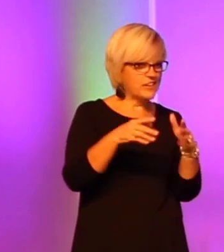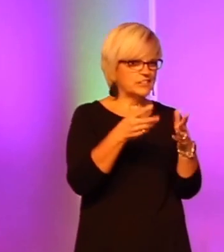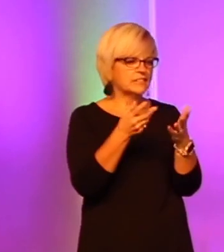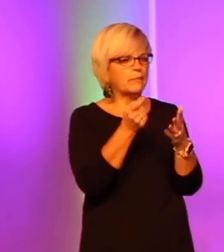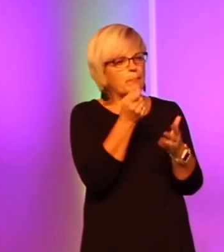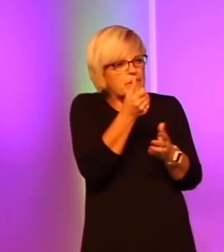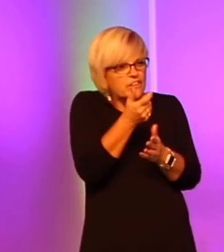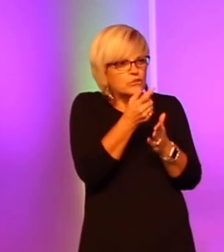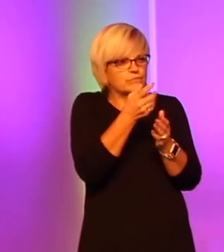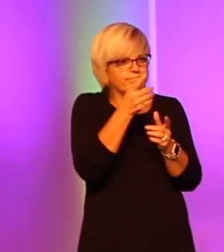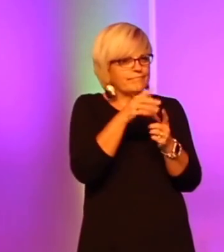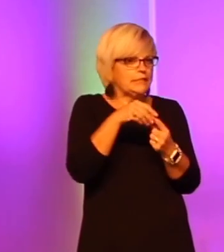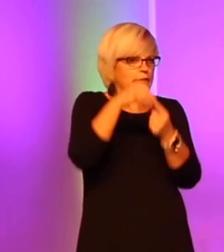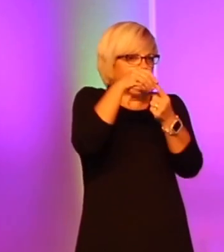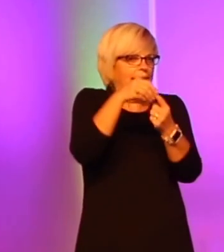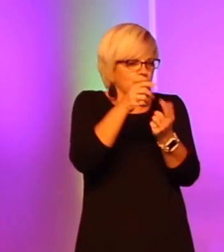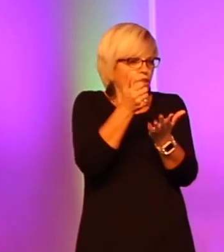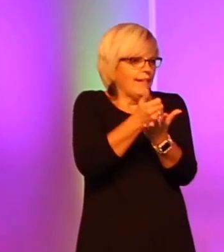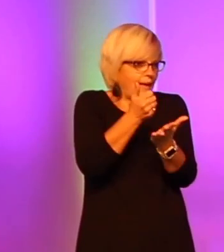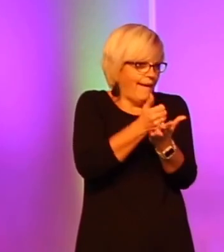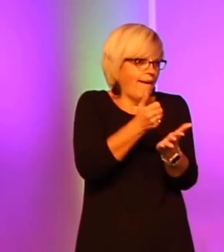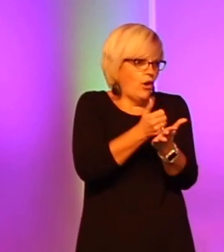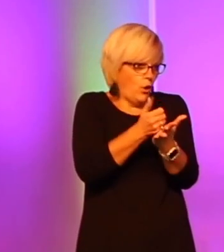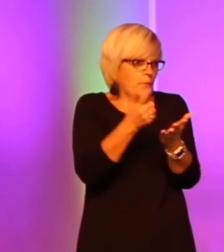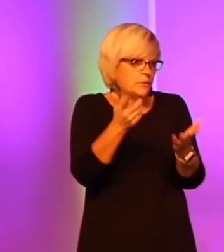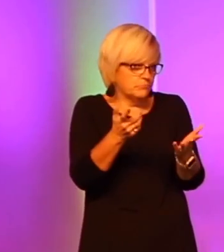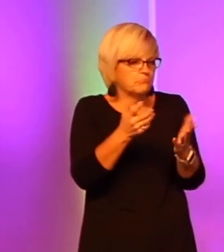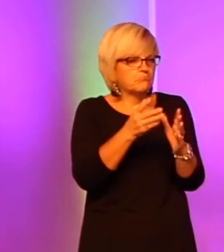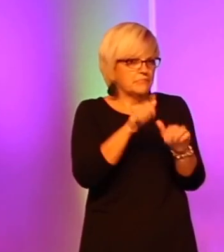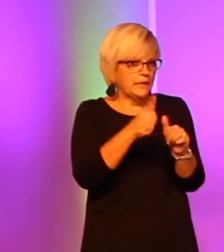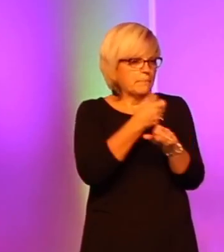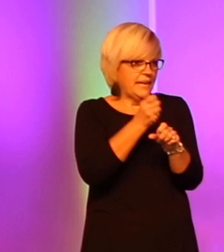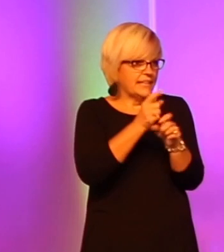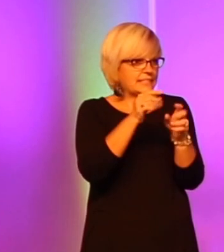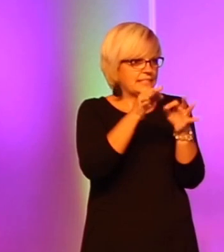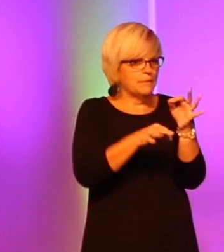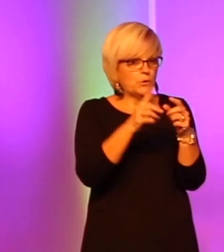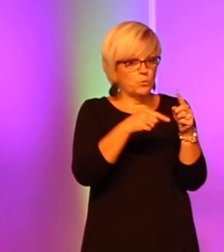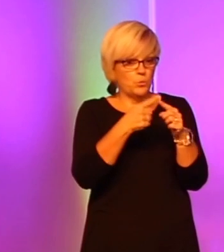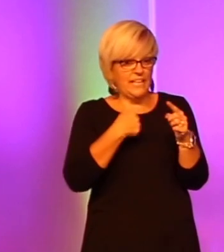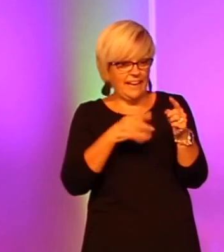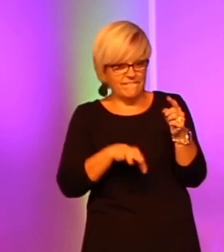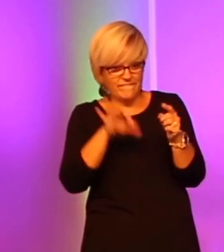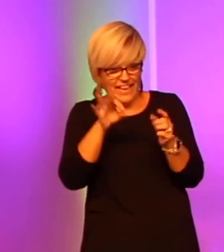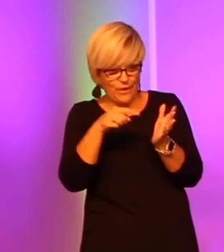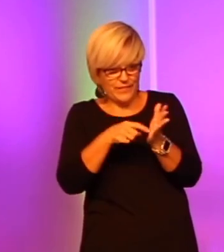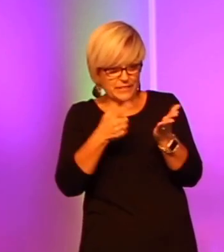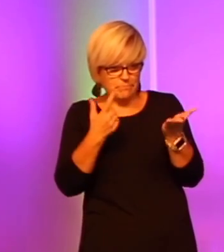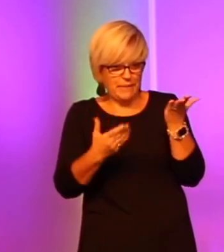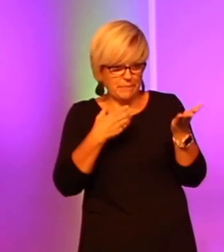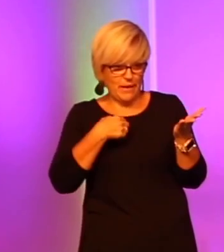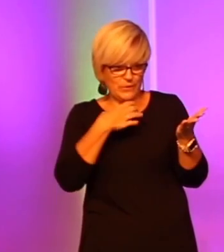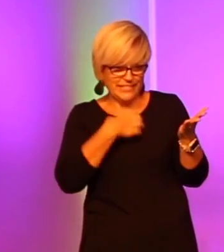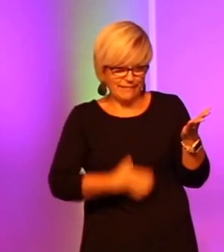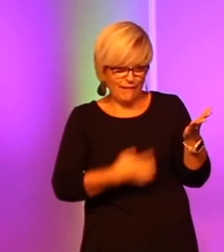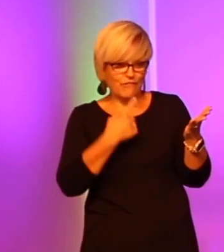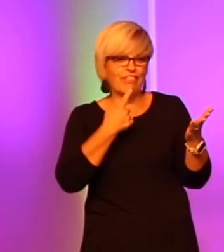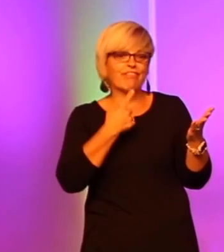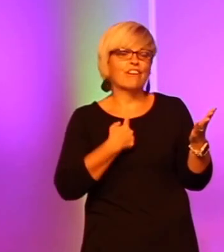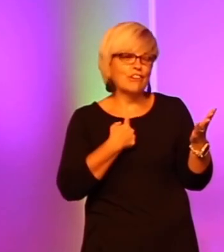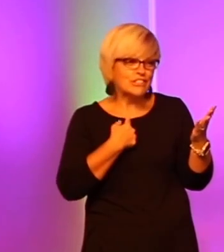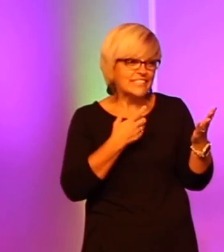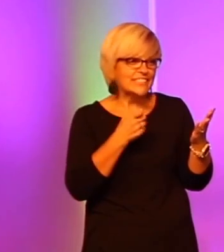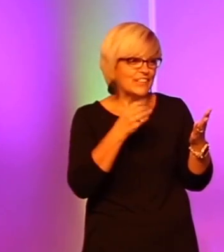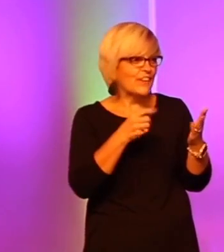it simple. I've got a few that I'll share, and these are all food and drink related. I guess when I found these, I was hungry or thirsty, and so there's a theme today